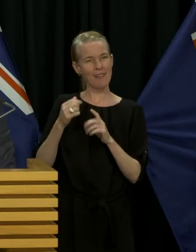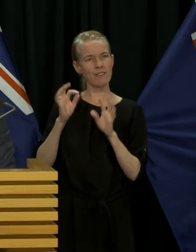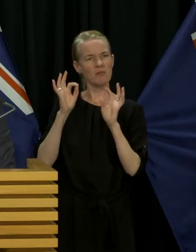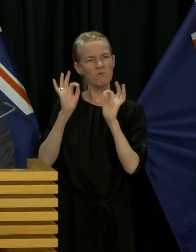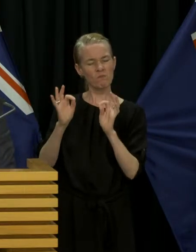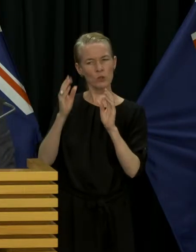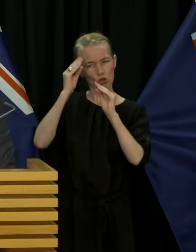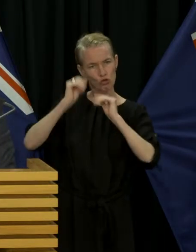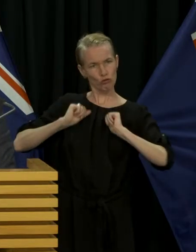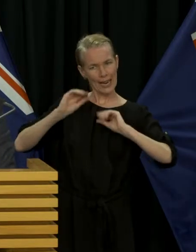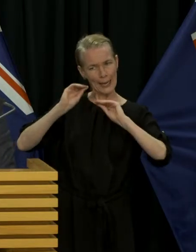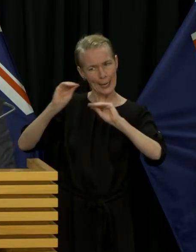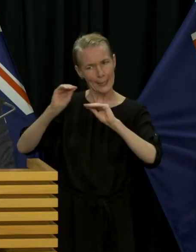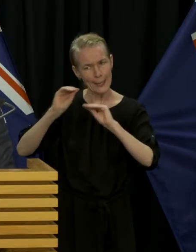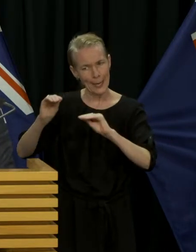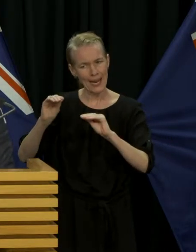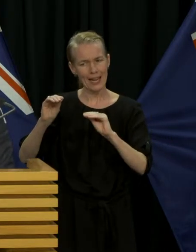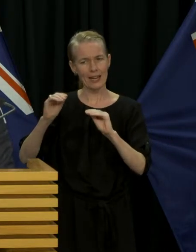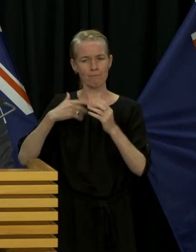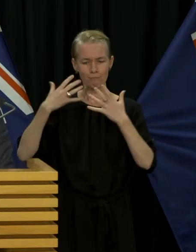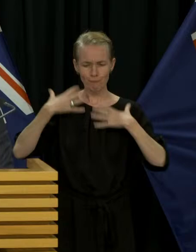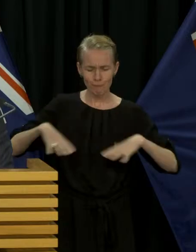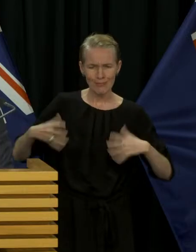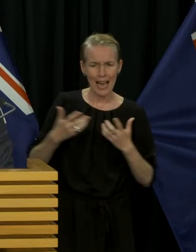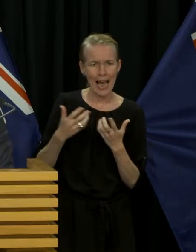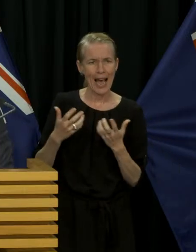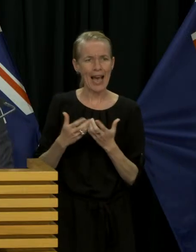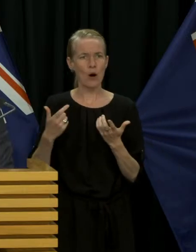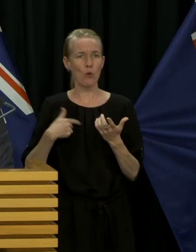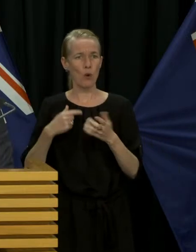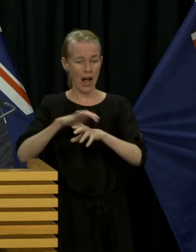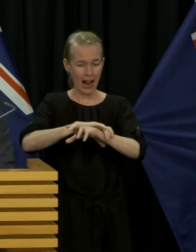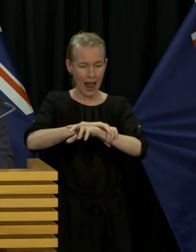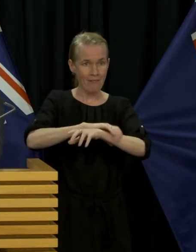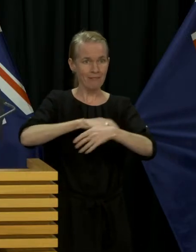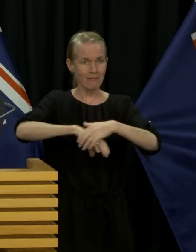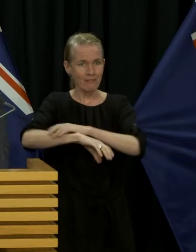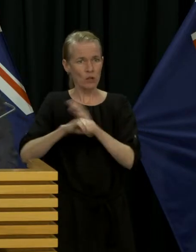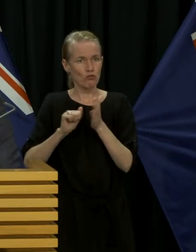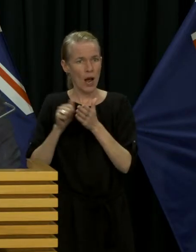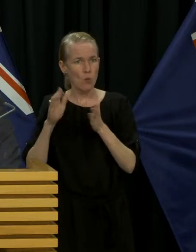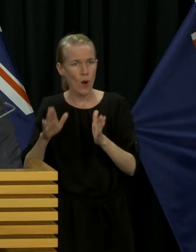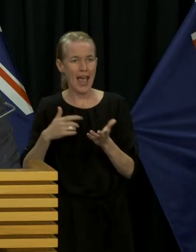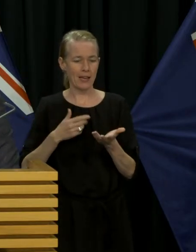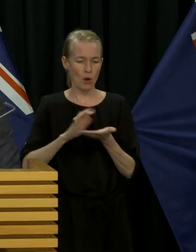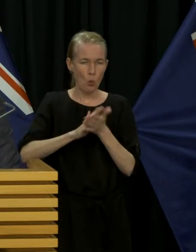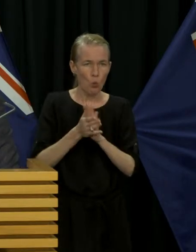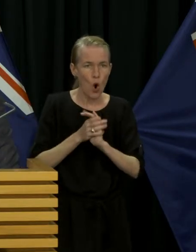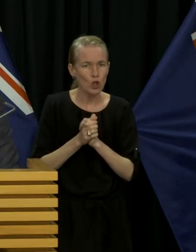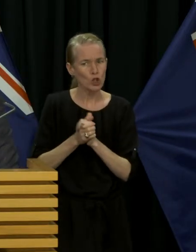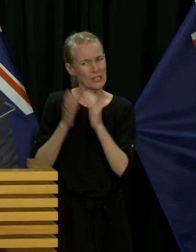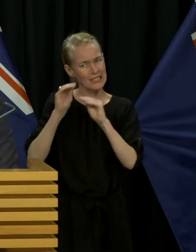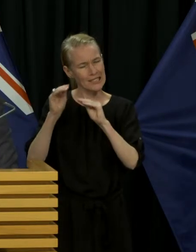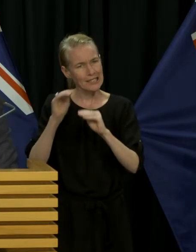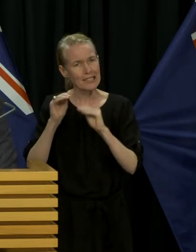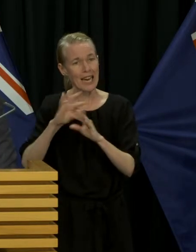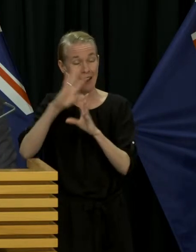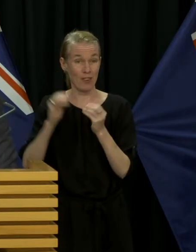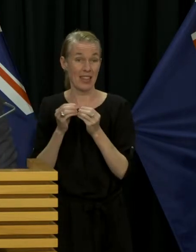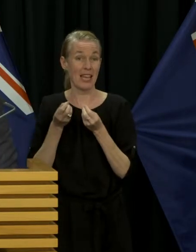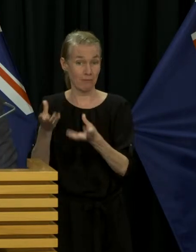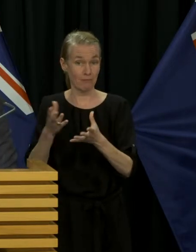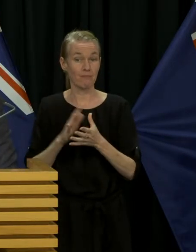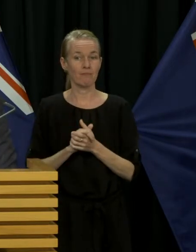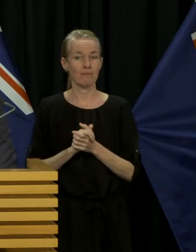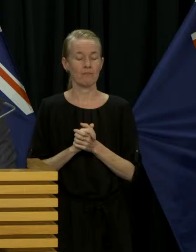use hand gels appropriately, and to even take gloves on and off appropriately. Back on the South Korea case, quickly, and forgive me if this has